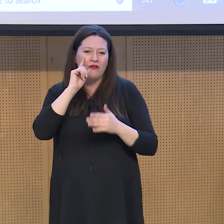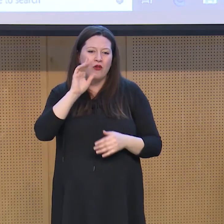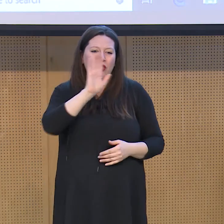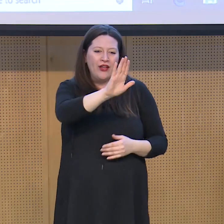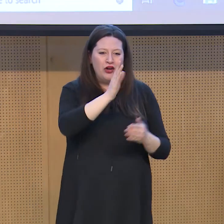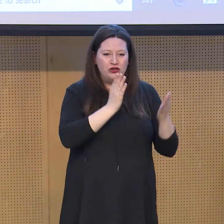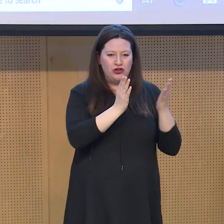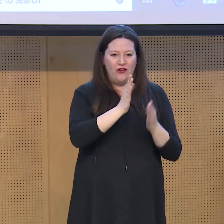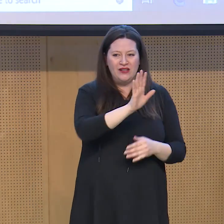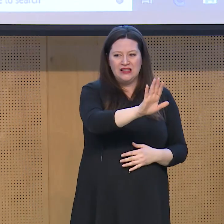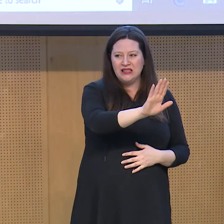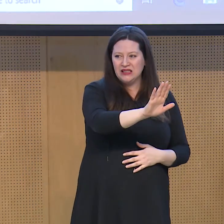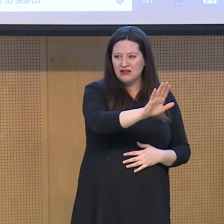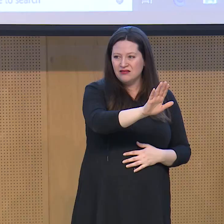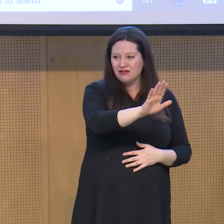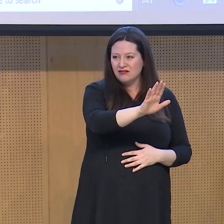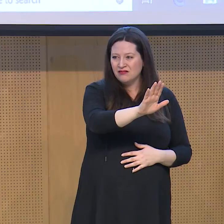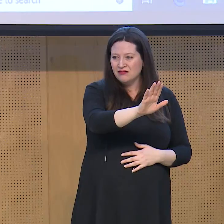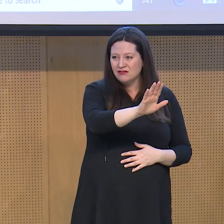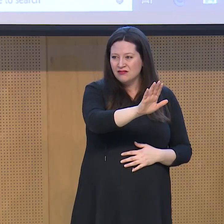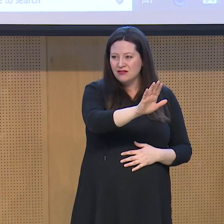the hour for their services for setup.